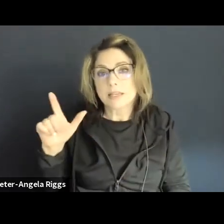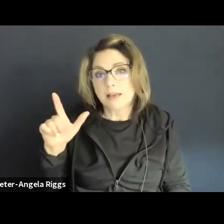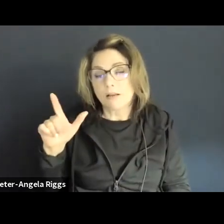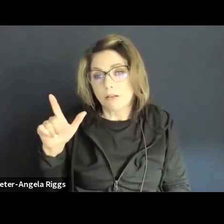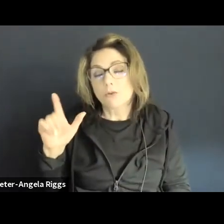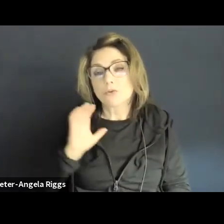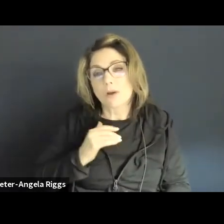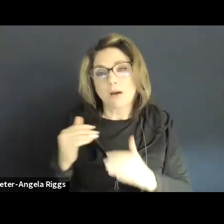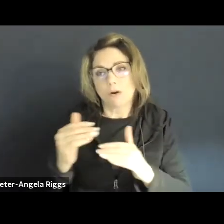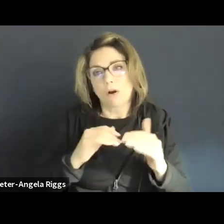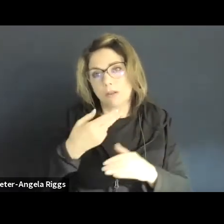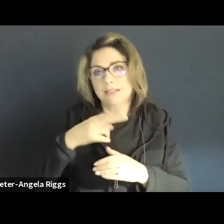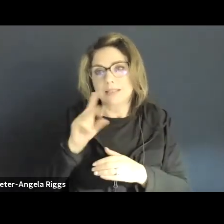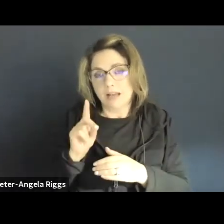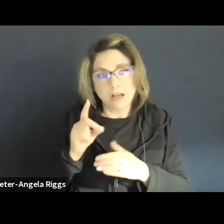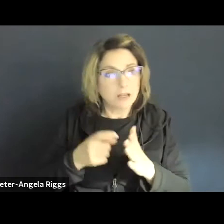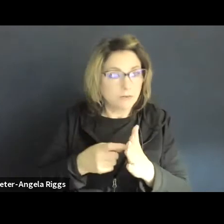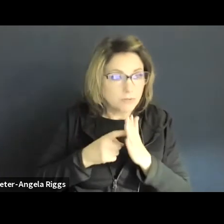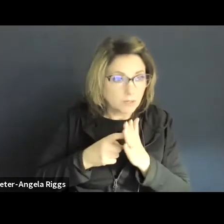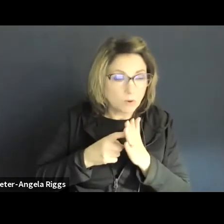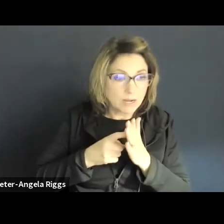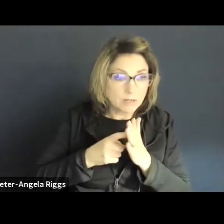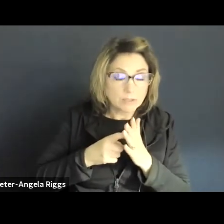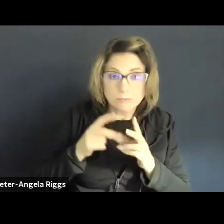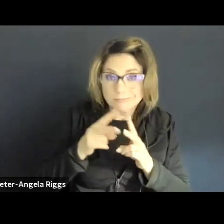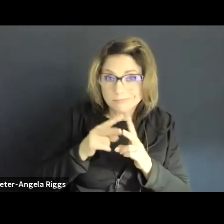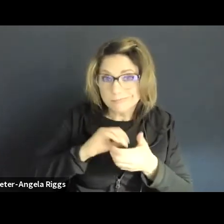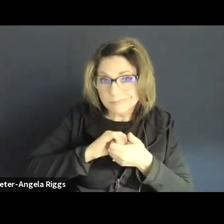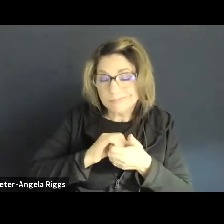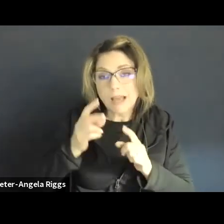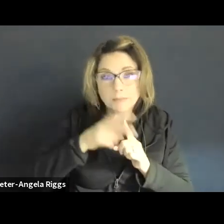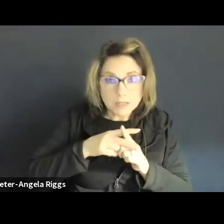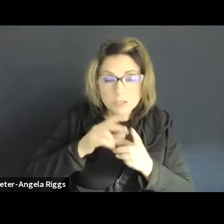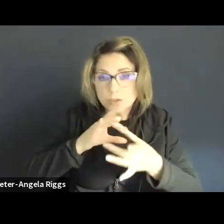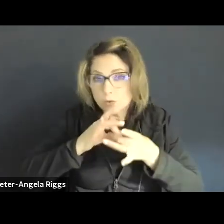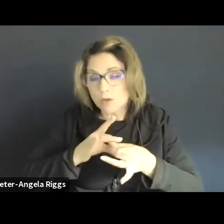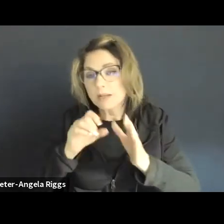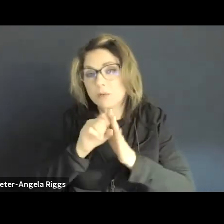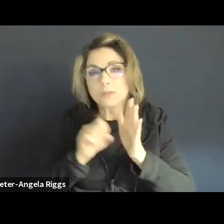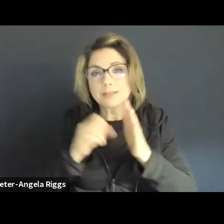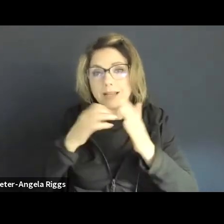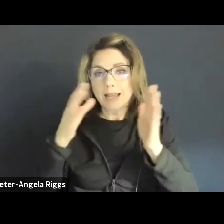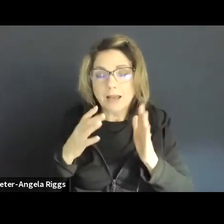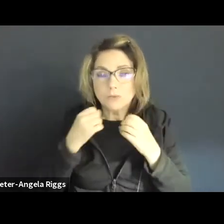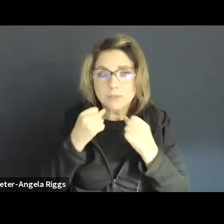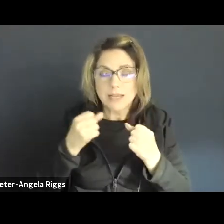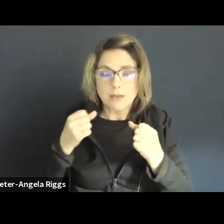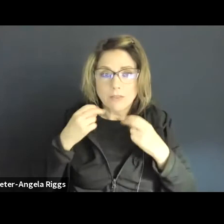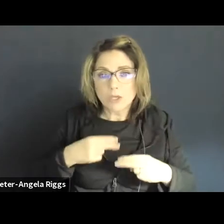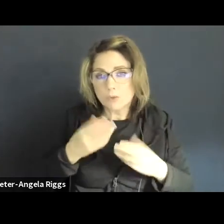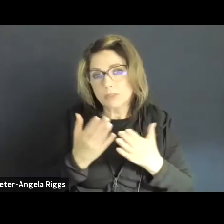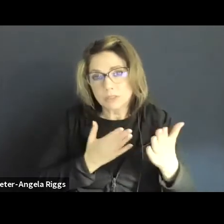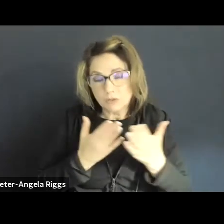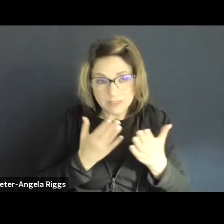colleagues at HUD. It required joint application and coordination between state housing and health and human services